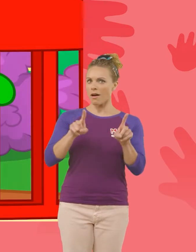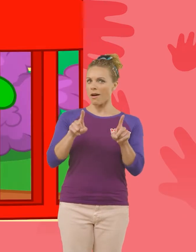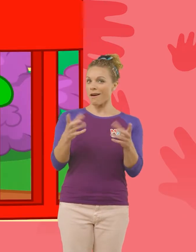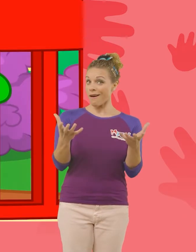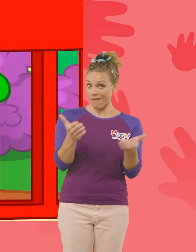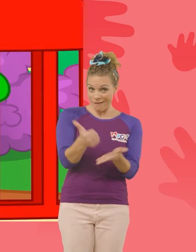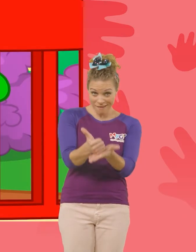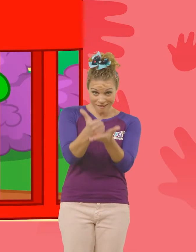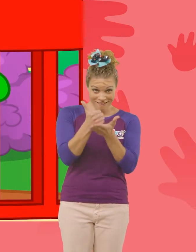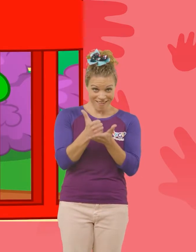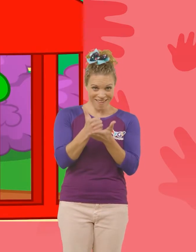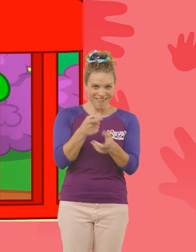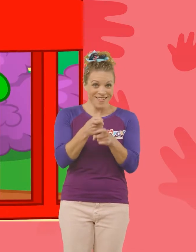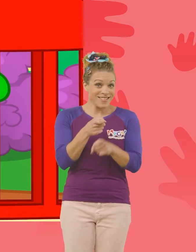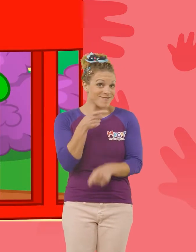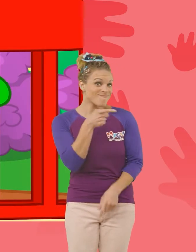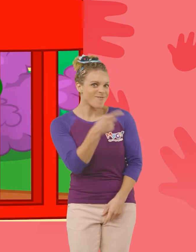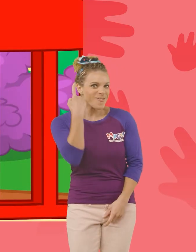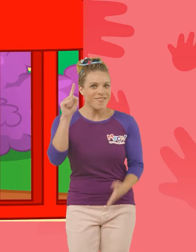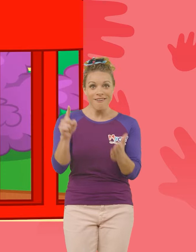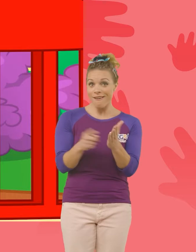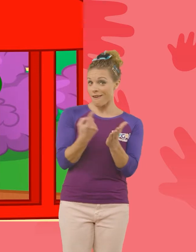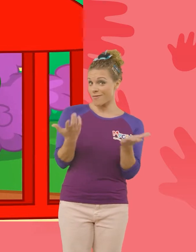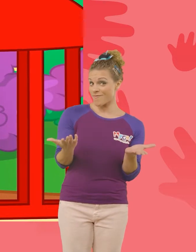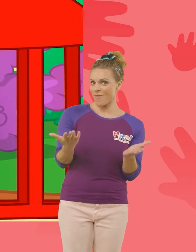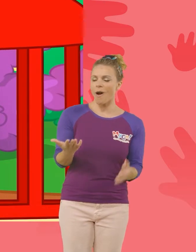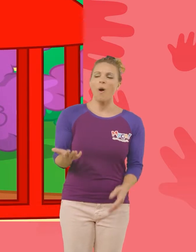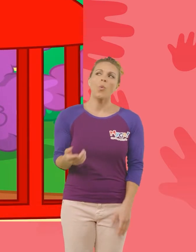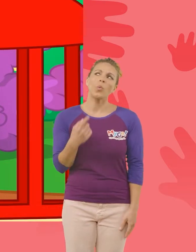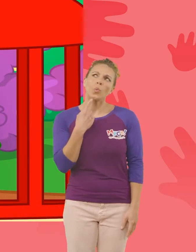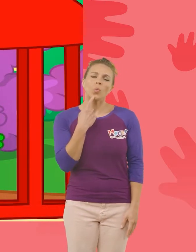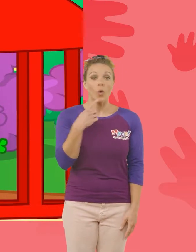would you like to help us prank him for once? Yeah!